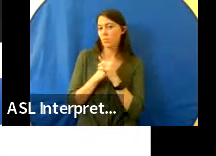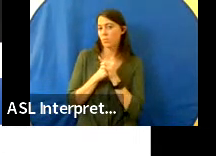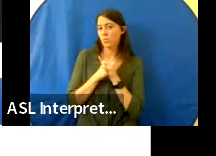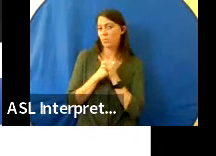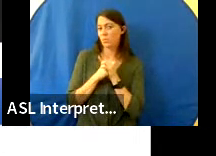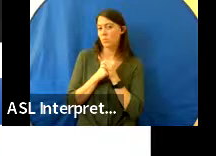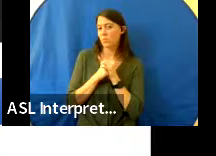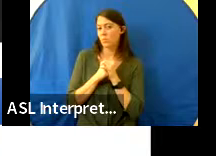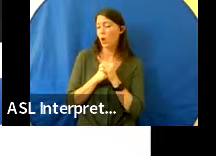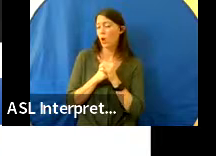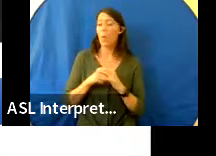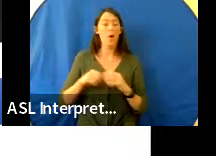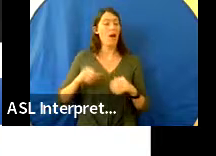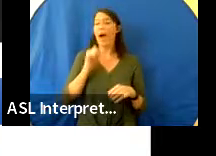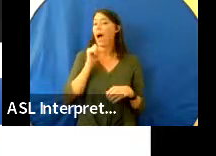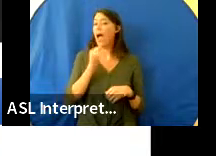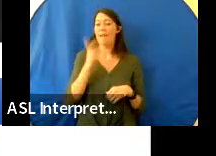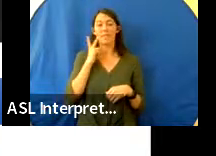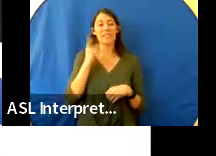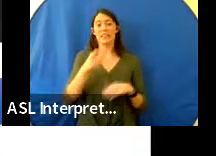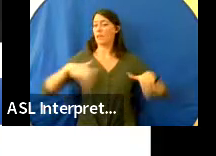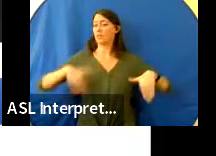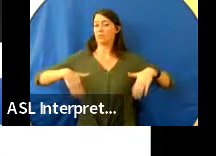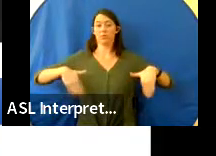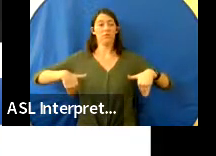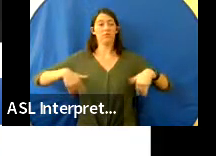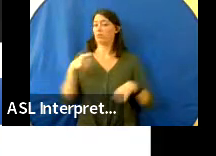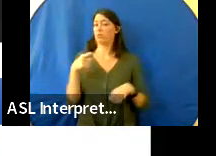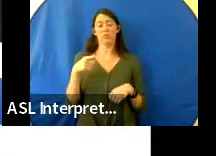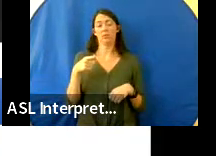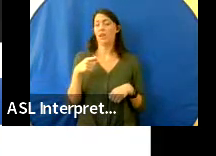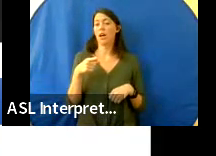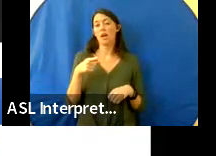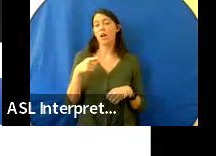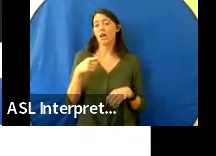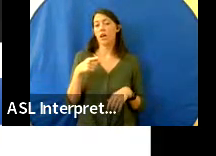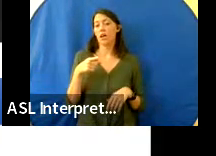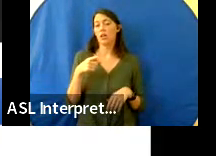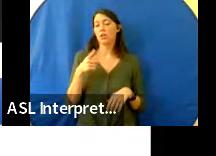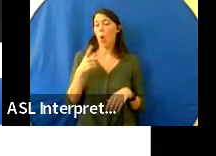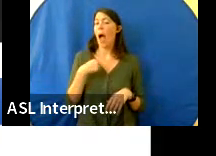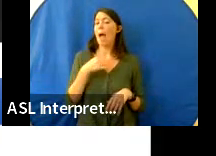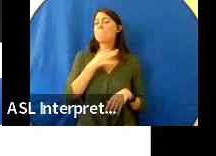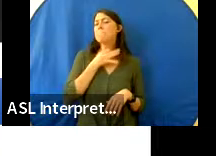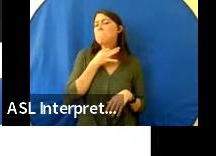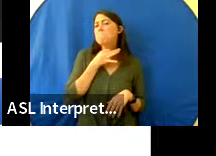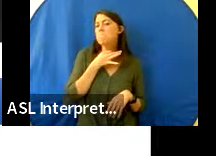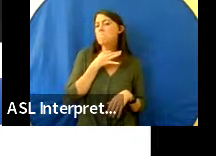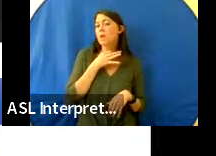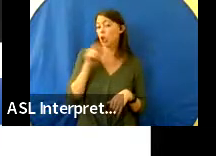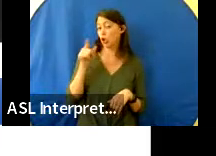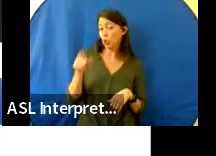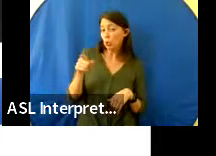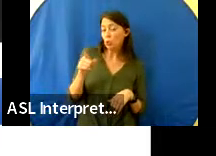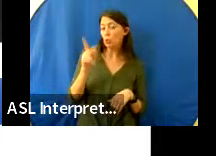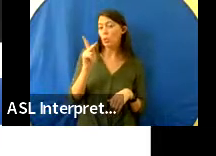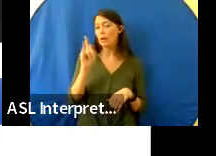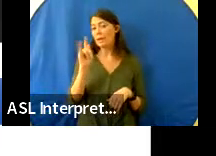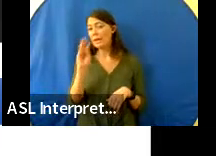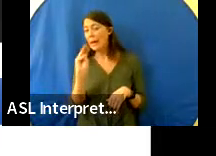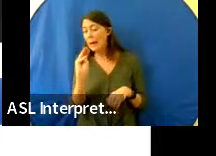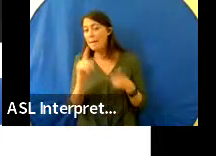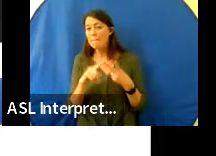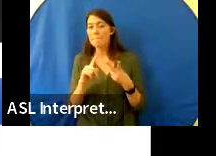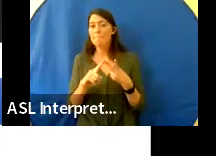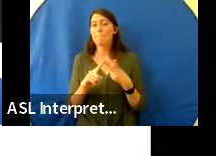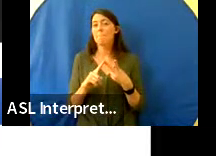not seen this before. And I just wondered, you know, if you and Kim and Noha and some other folks